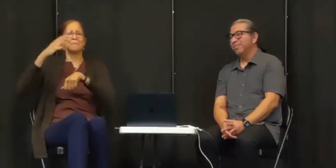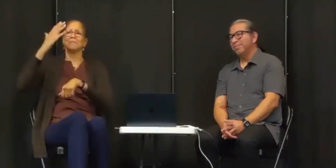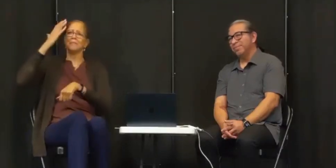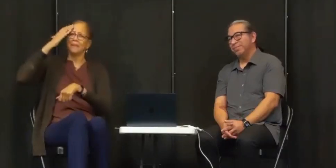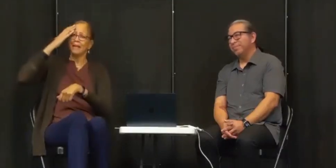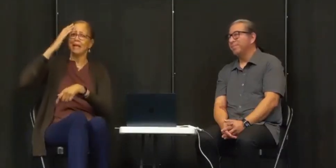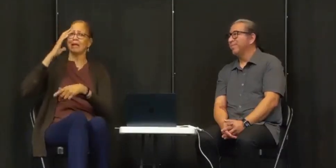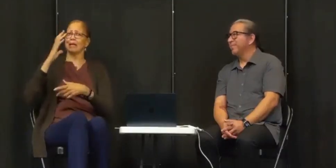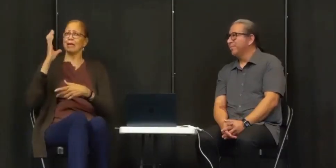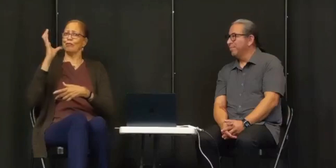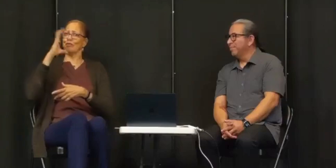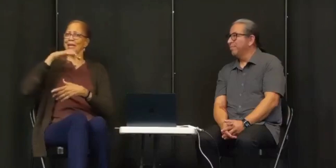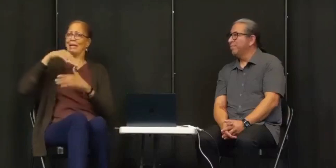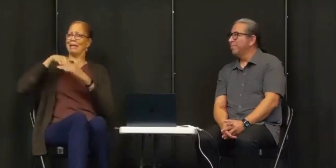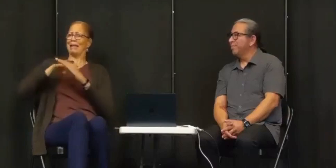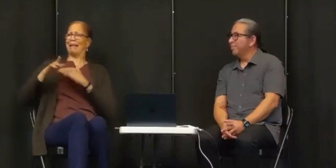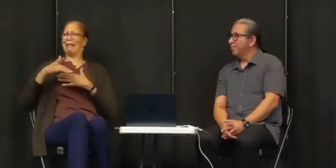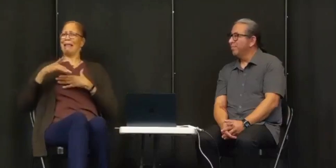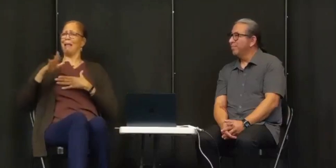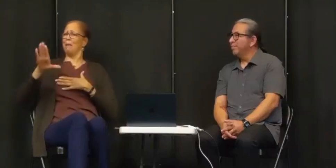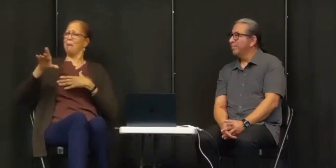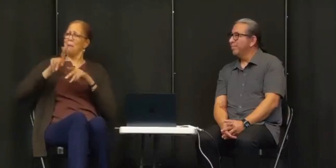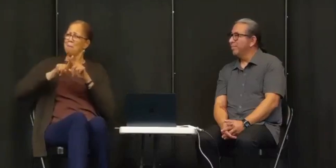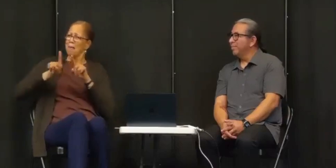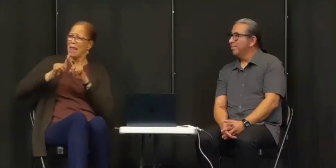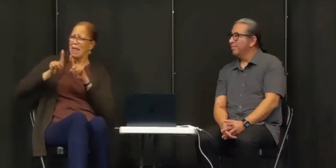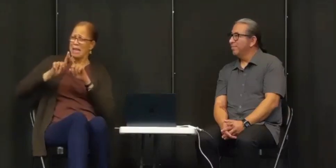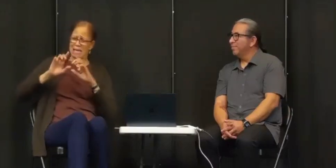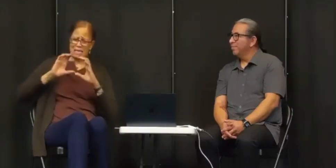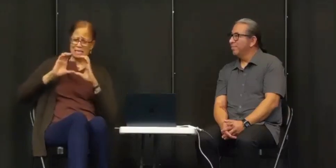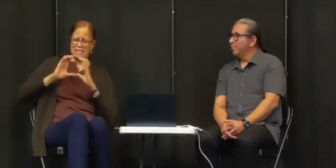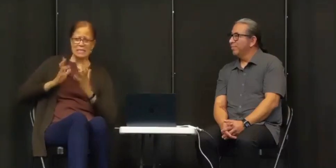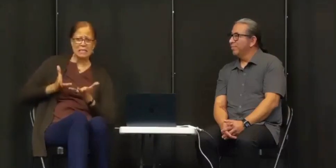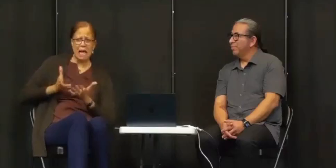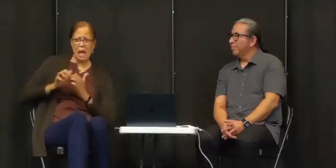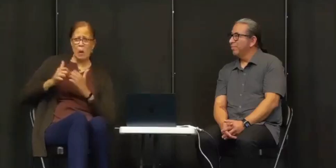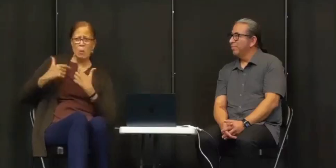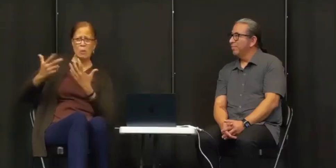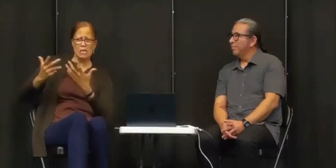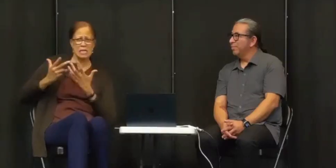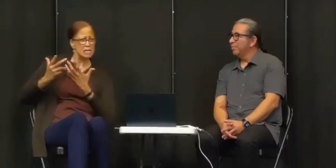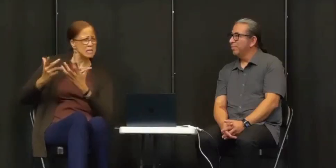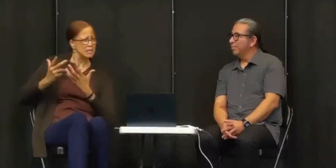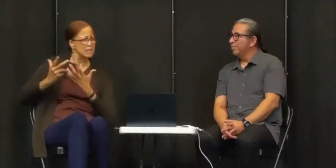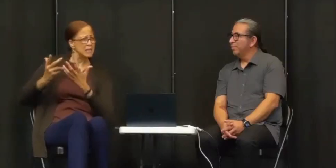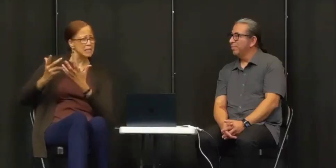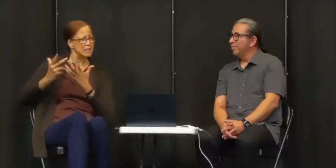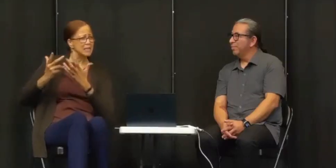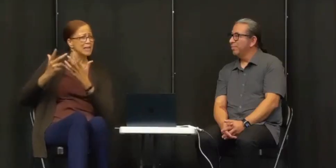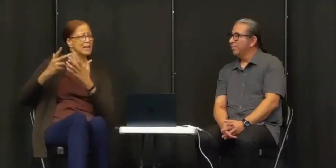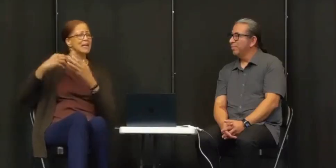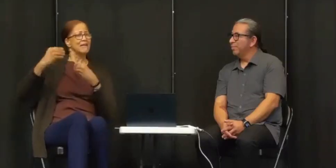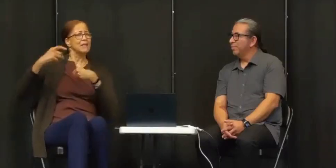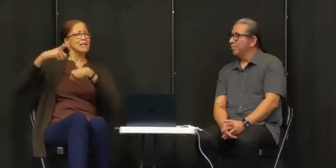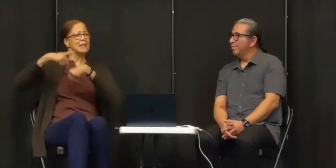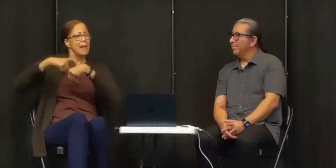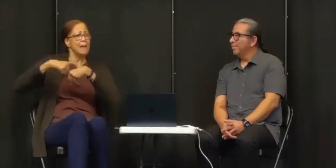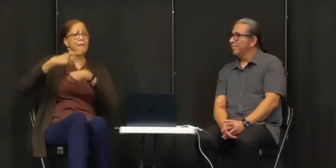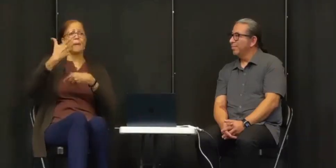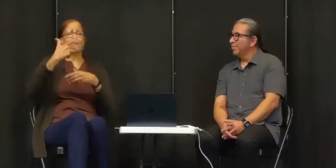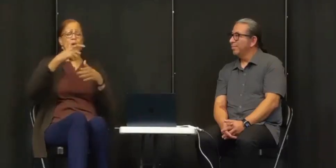your family, give them time. Just know that, yeah, this is going to be a stranger who's coming in, and